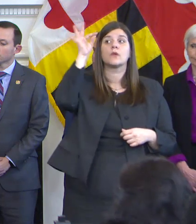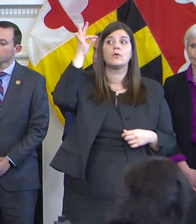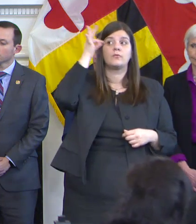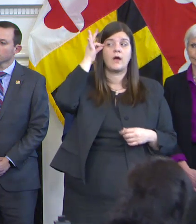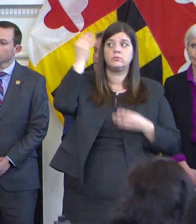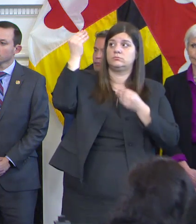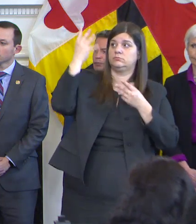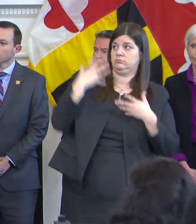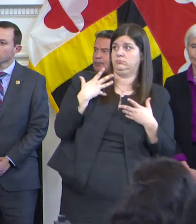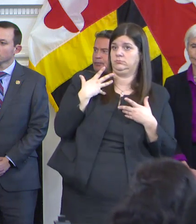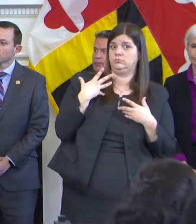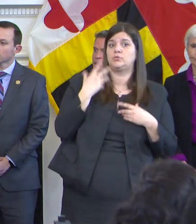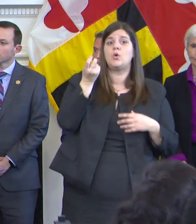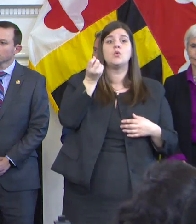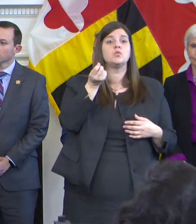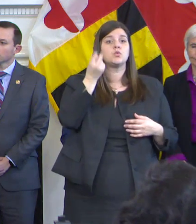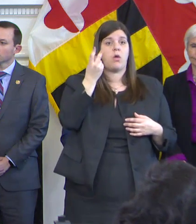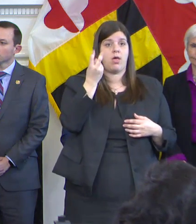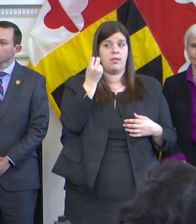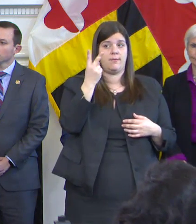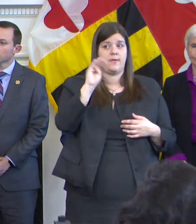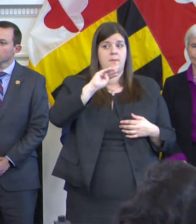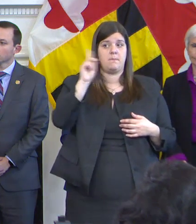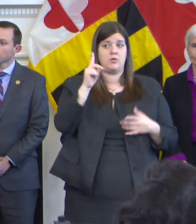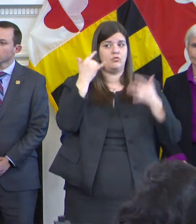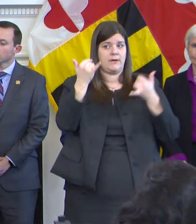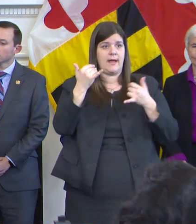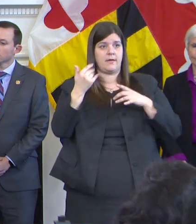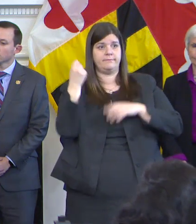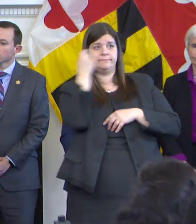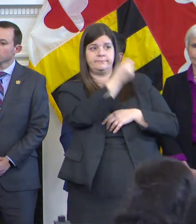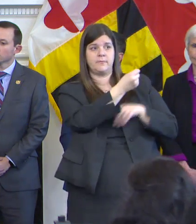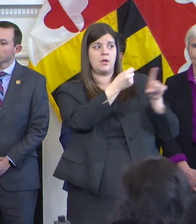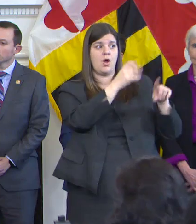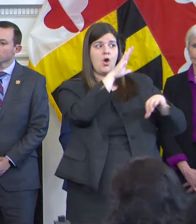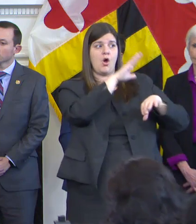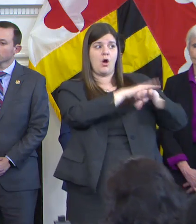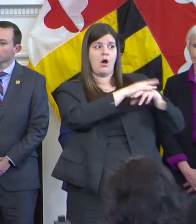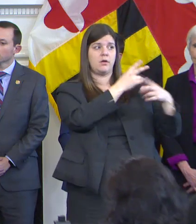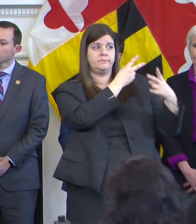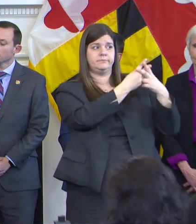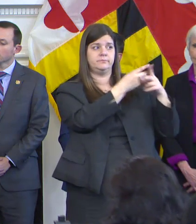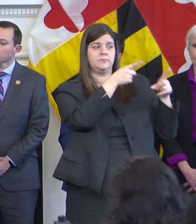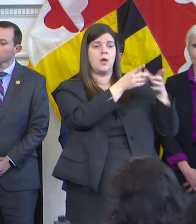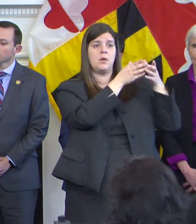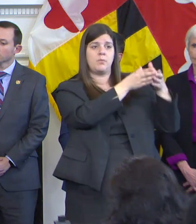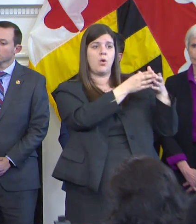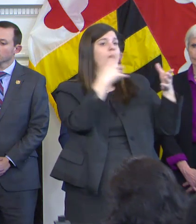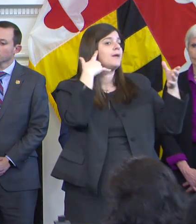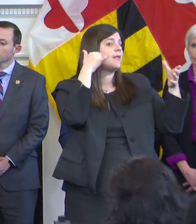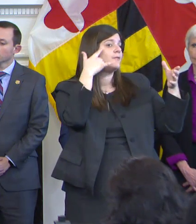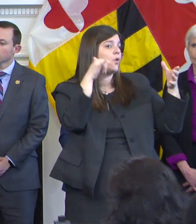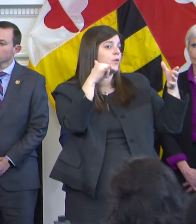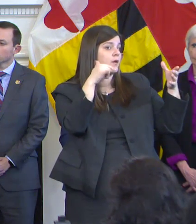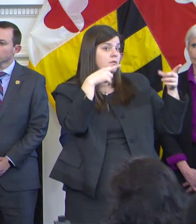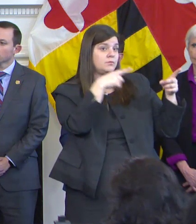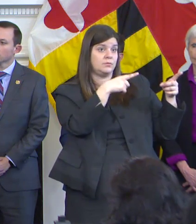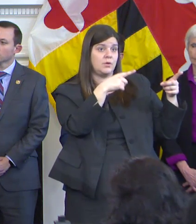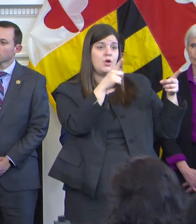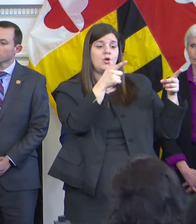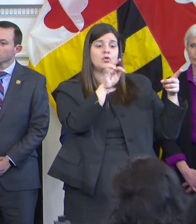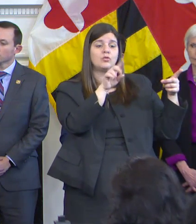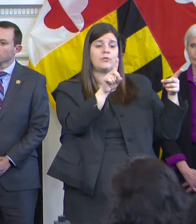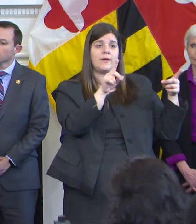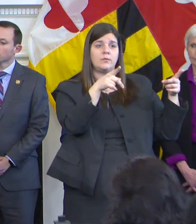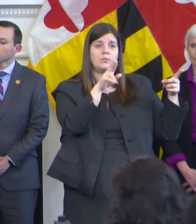Marylanders are aboard the Grand Princess, which, as we speak right now, is being docked off the coast of